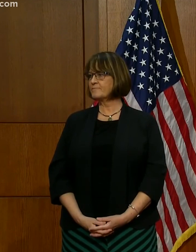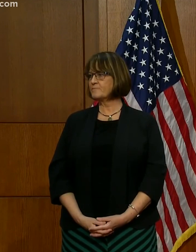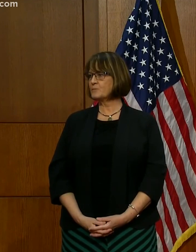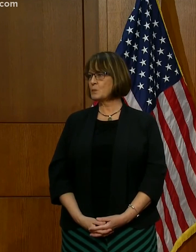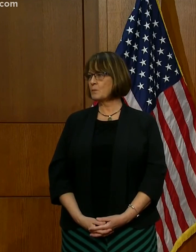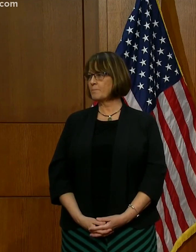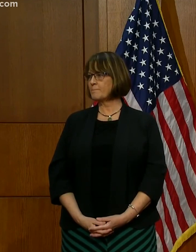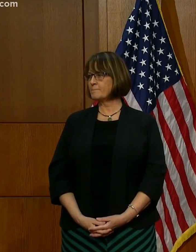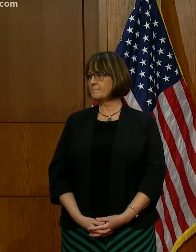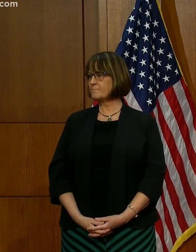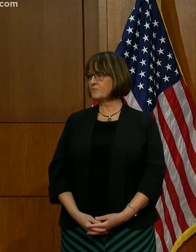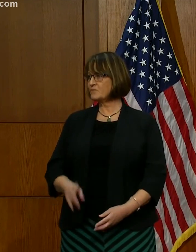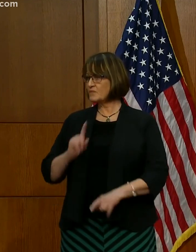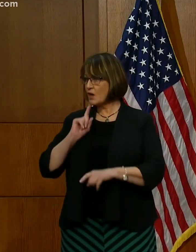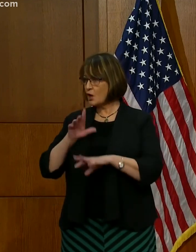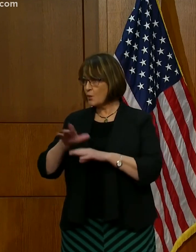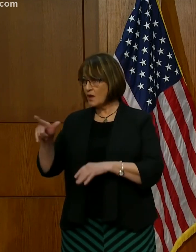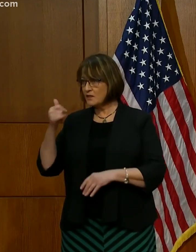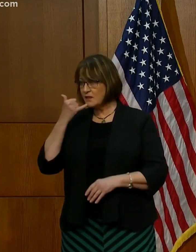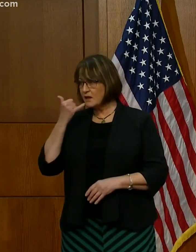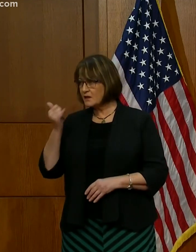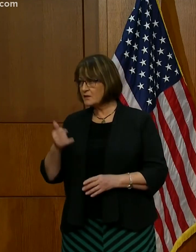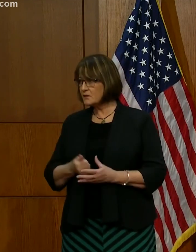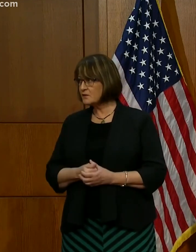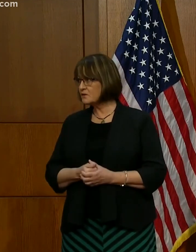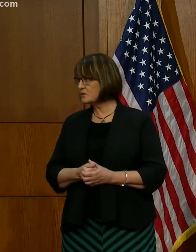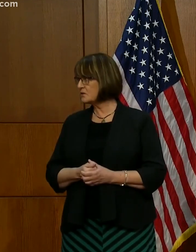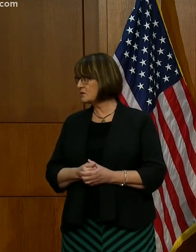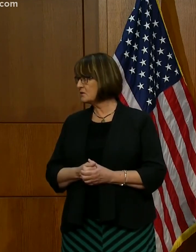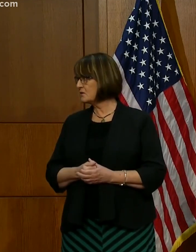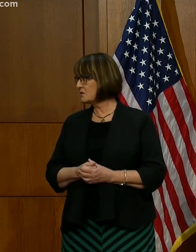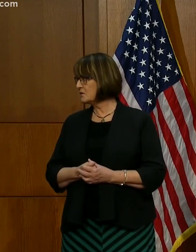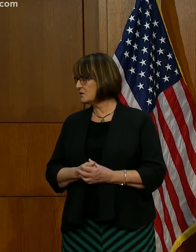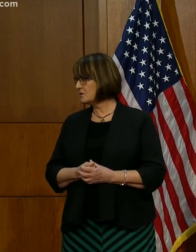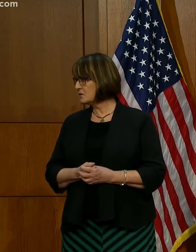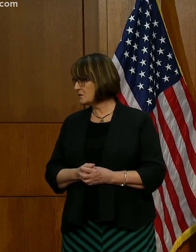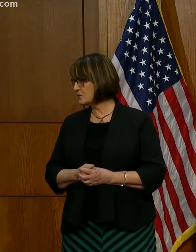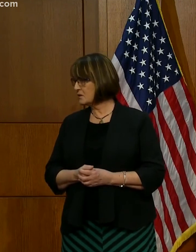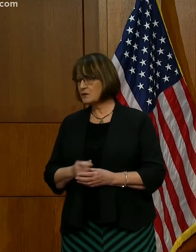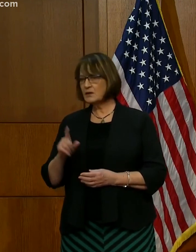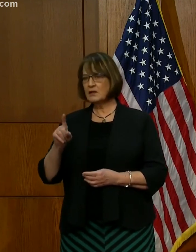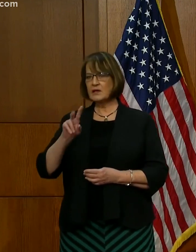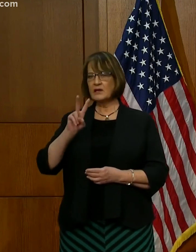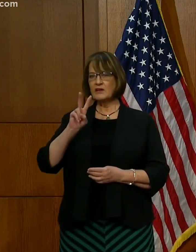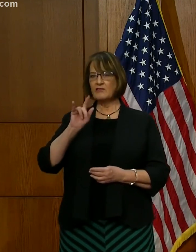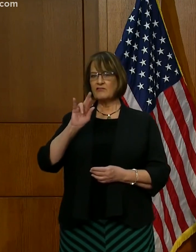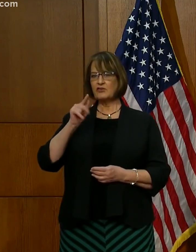Ben, do we have you on the line? All right, Anna Lay, Virginian pilot.